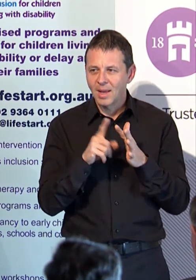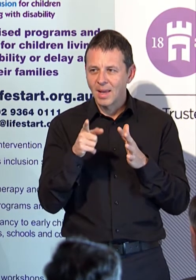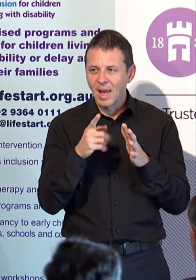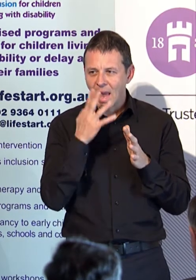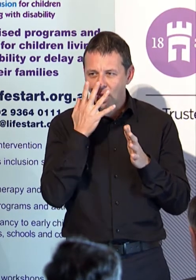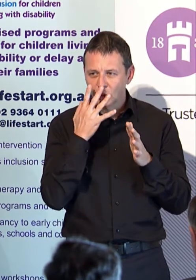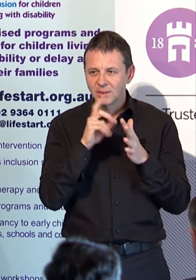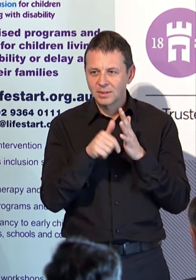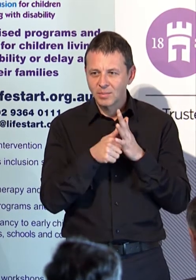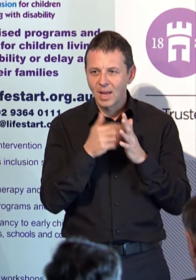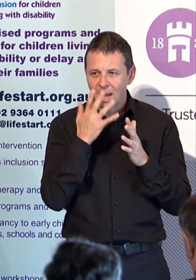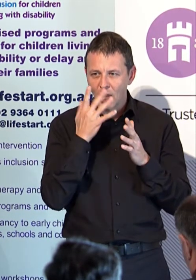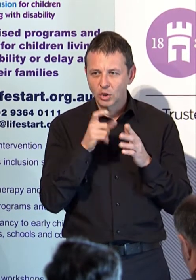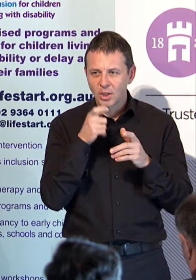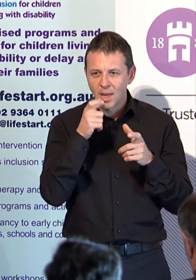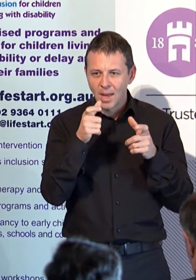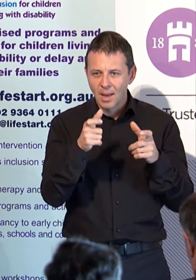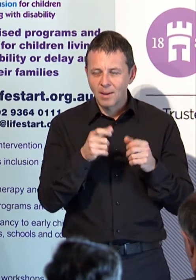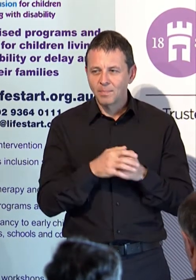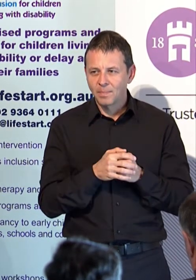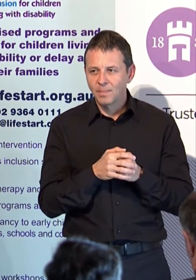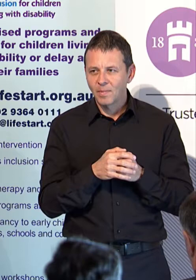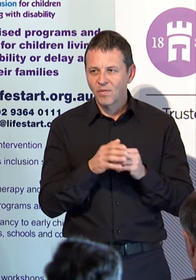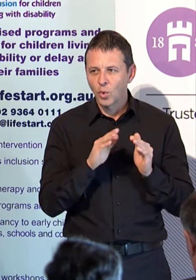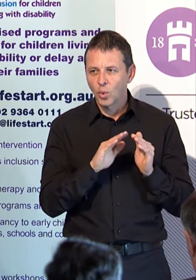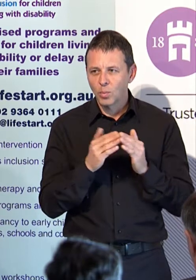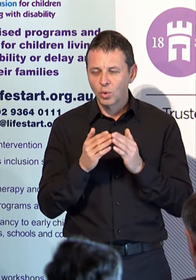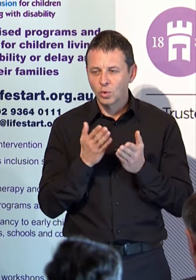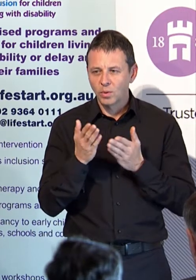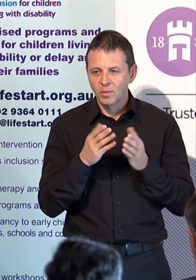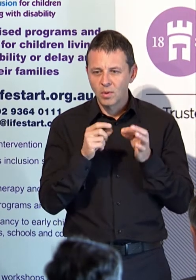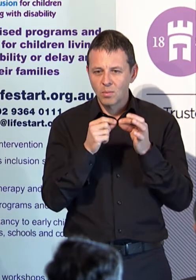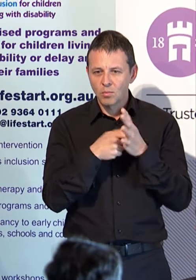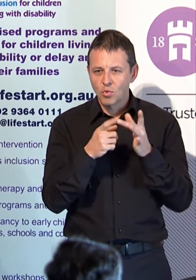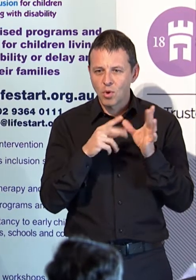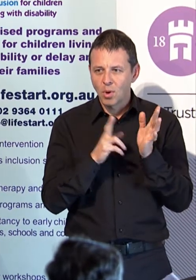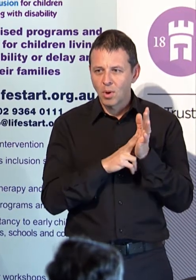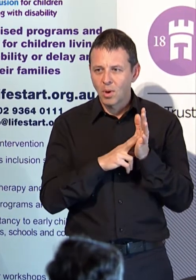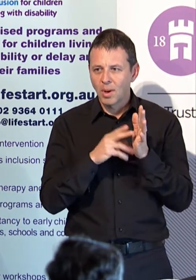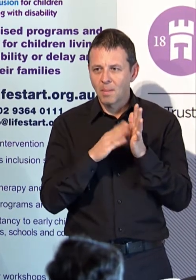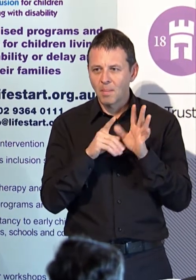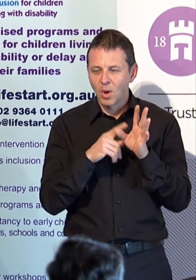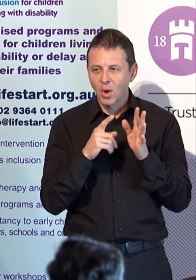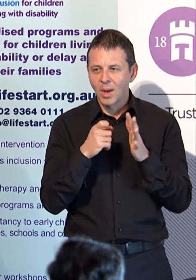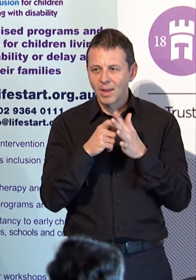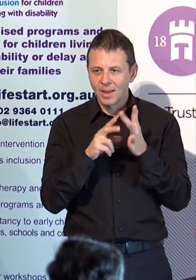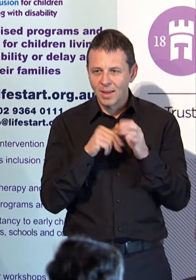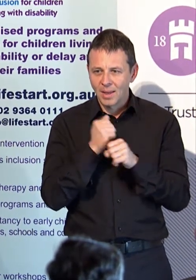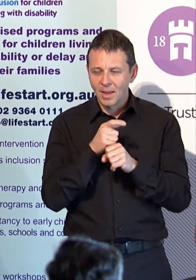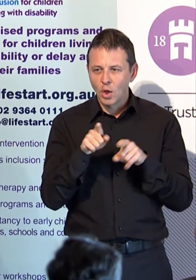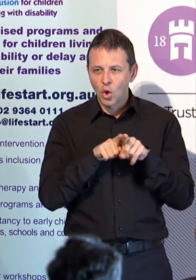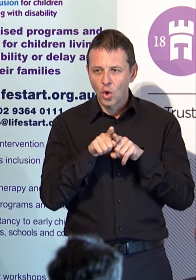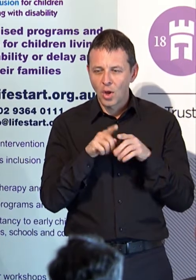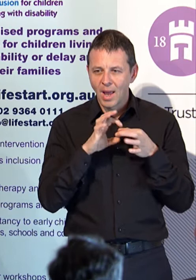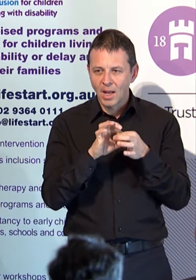Care, Department of Family and Community Services. Brian Smythe-King, Executive Director, Learning and Engagement, New South